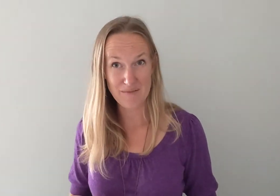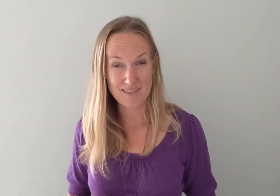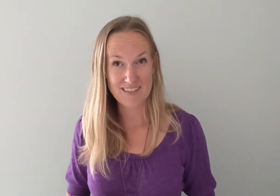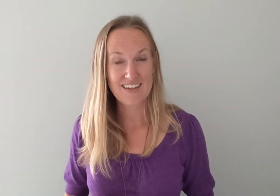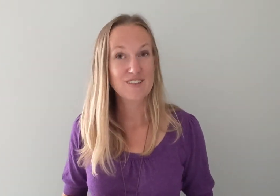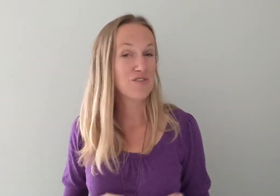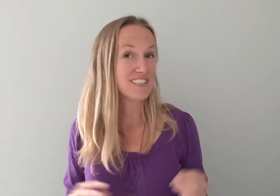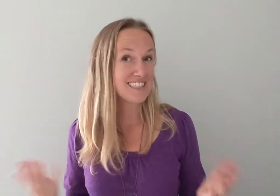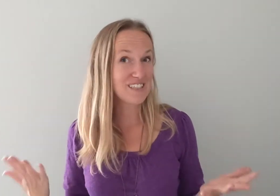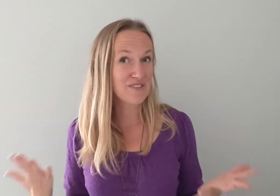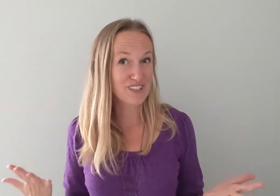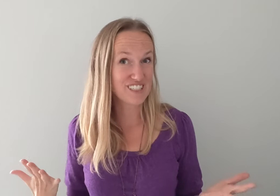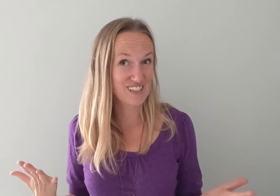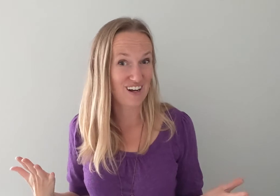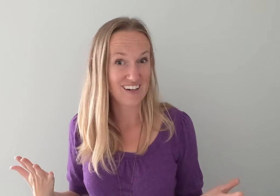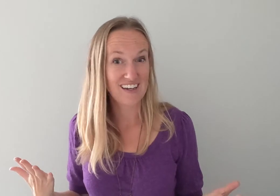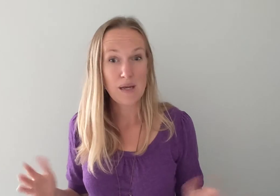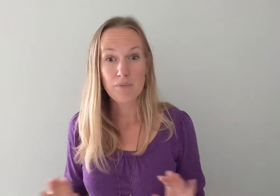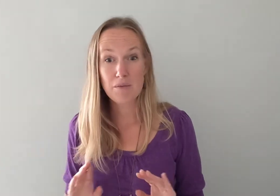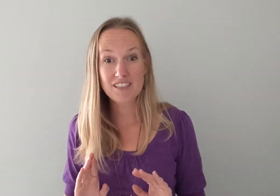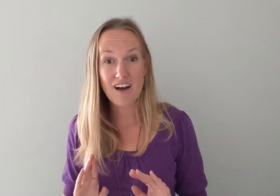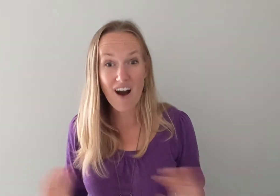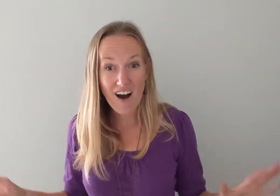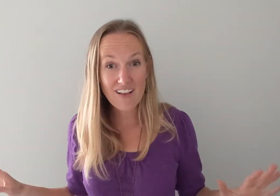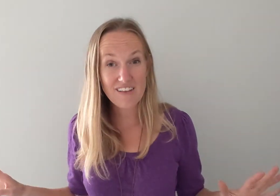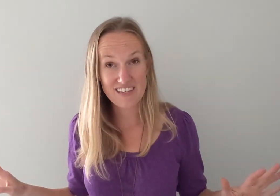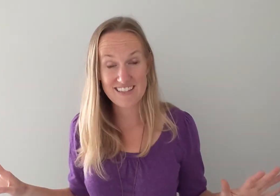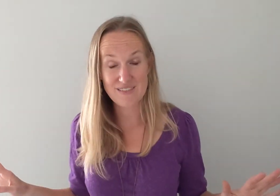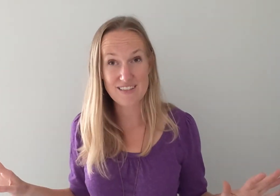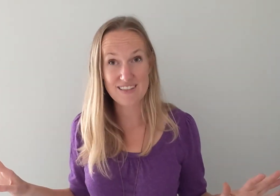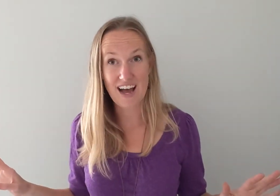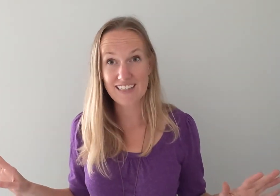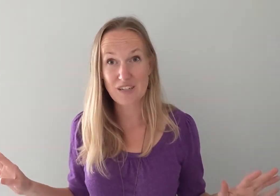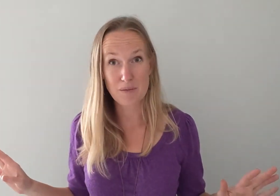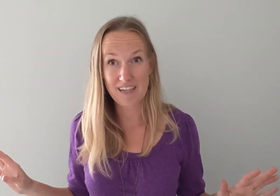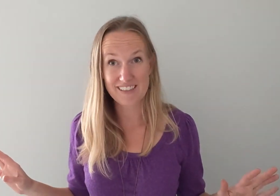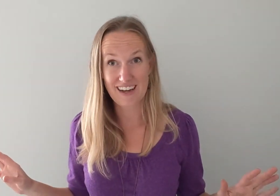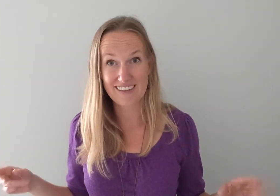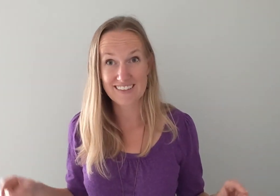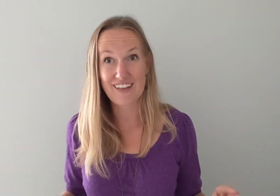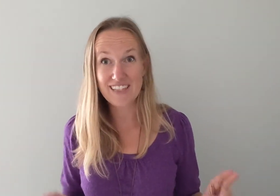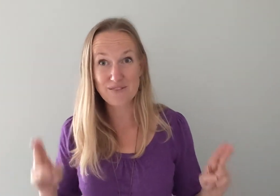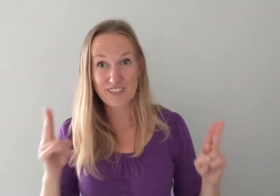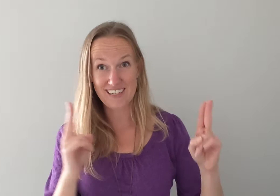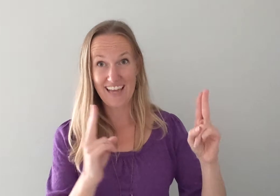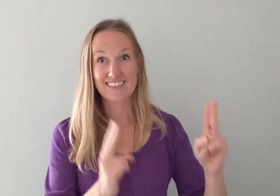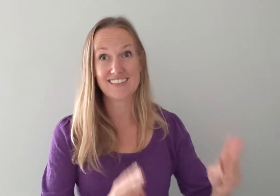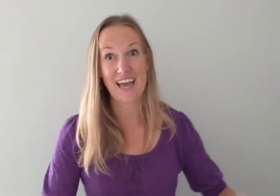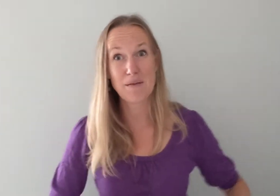names. So if this isn't your first song, pretty much all of these signs are repeater signs. So that's really nice, okay? But I'm